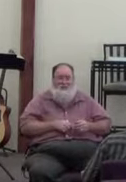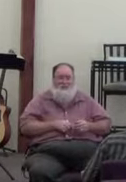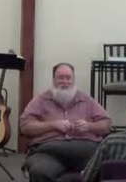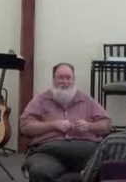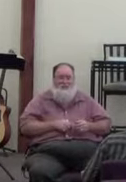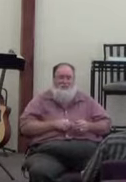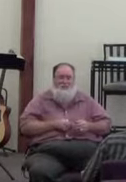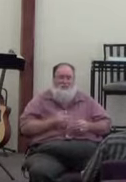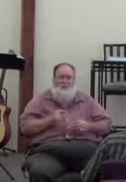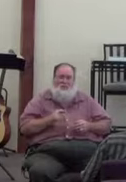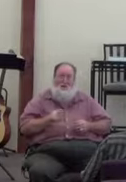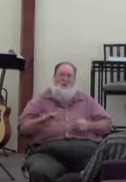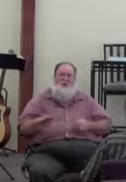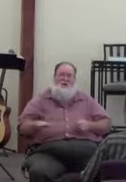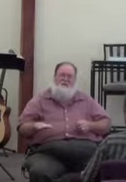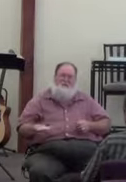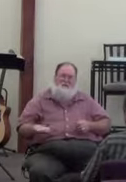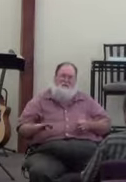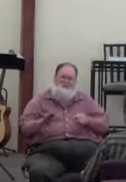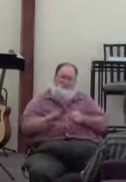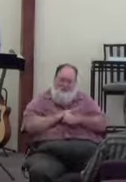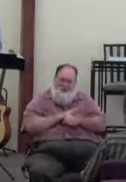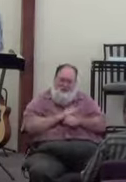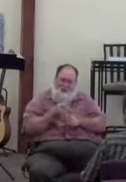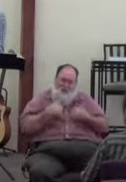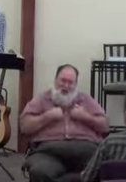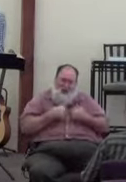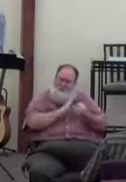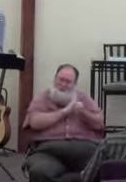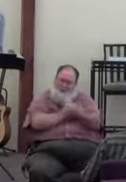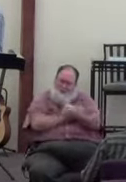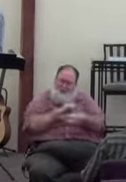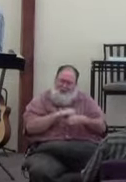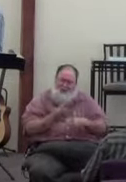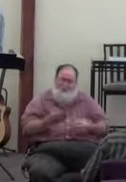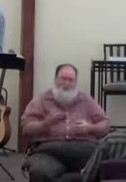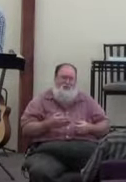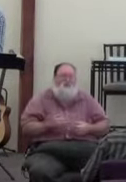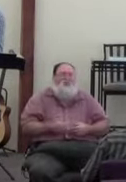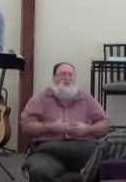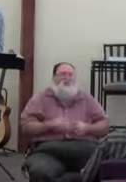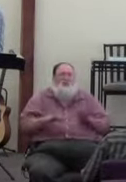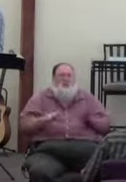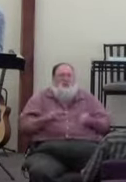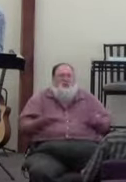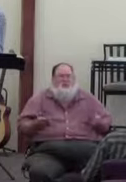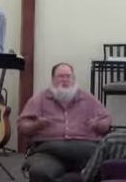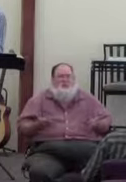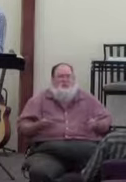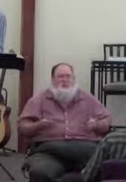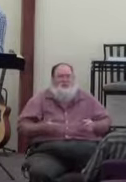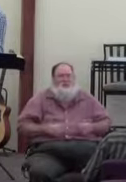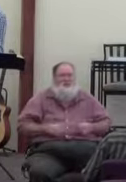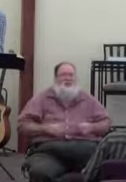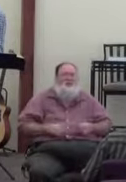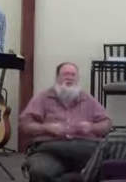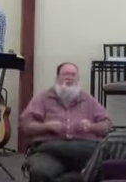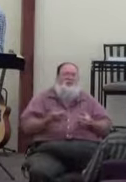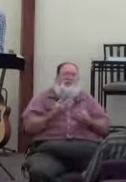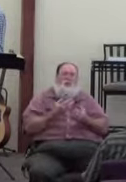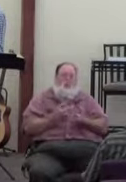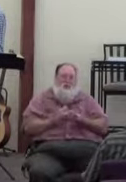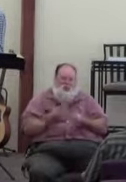You're filled. You have the power within you to shake things up. The ground shakes. The Holy Spirit is present. Souls come